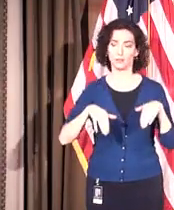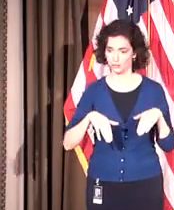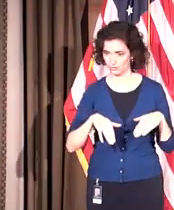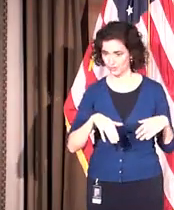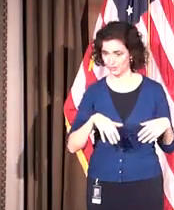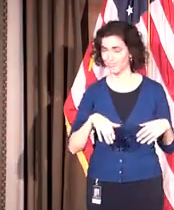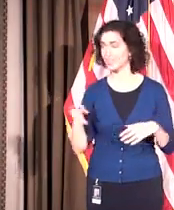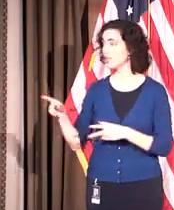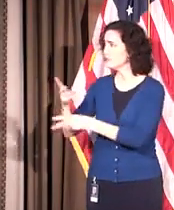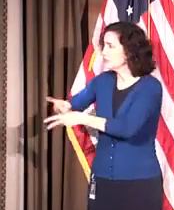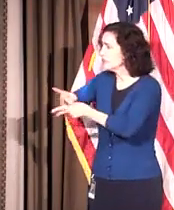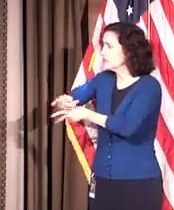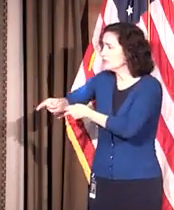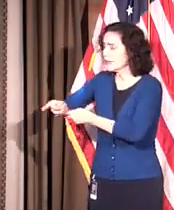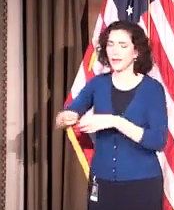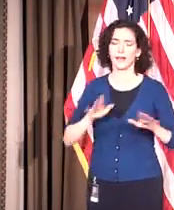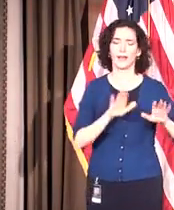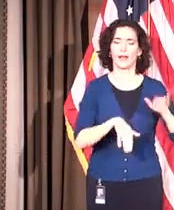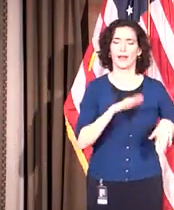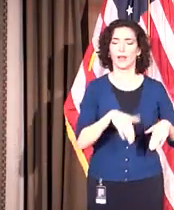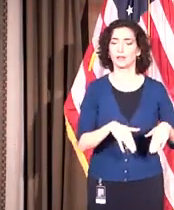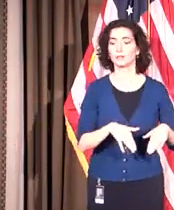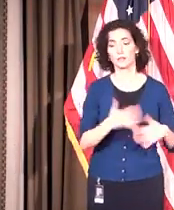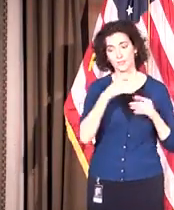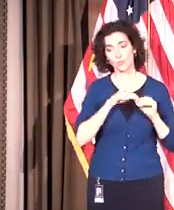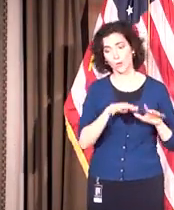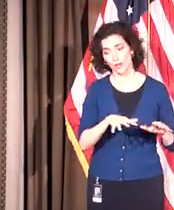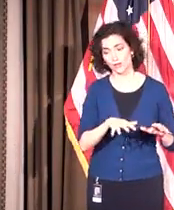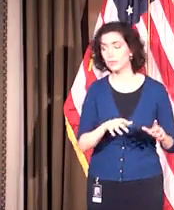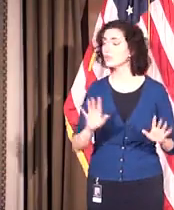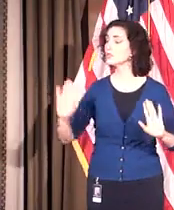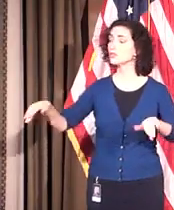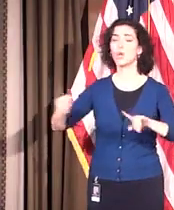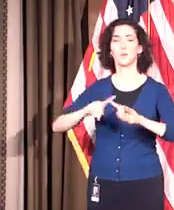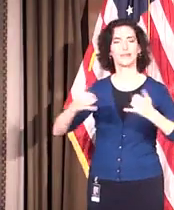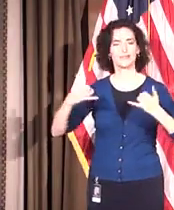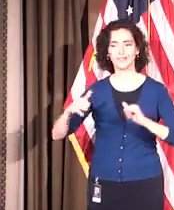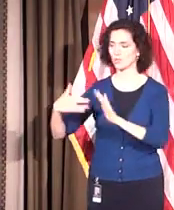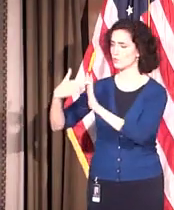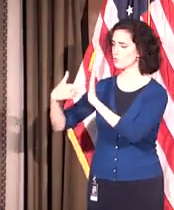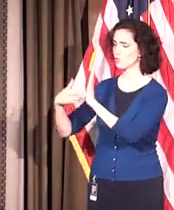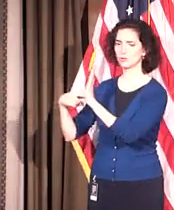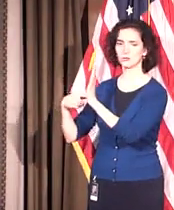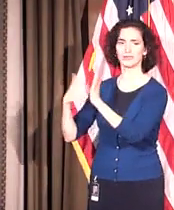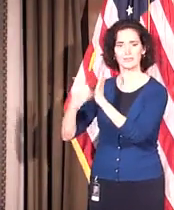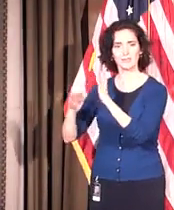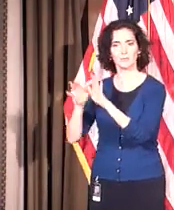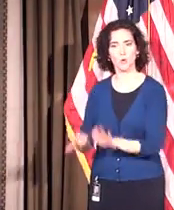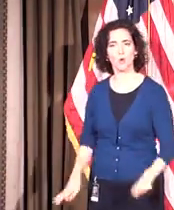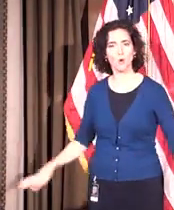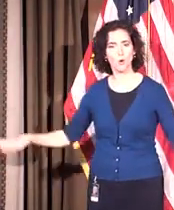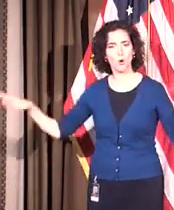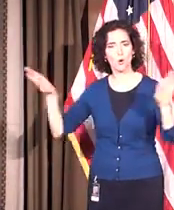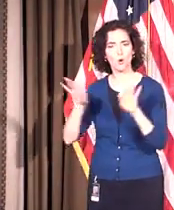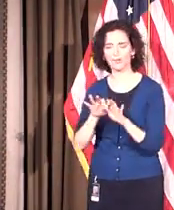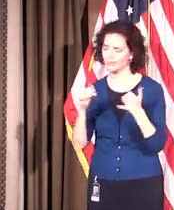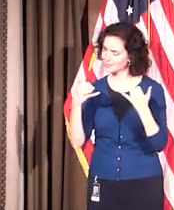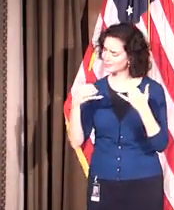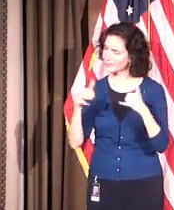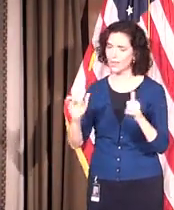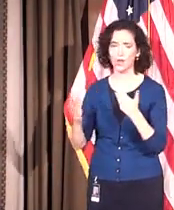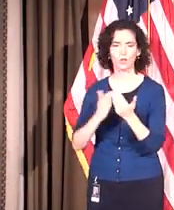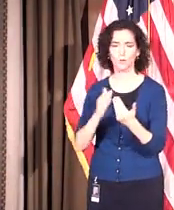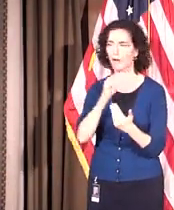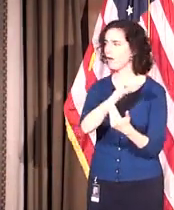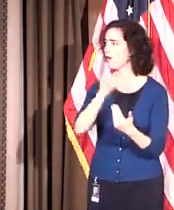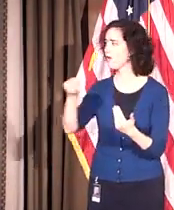being generated. But the restrictions remain a very important way to